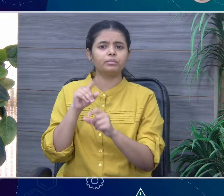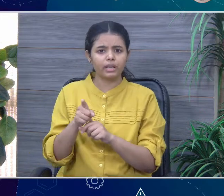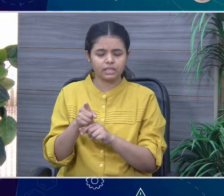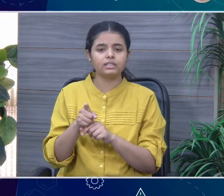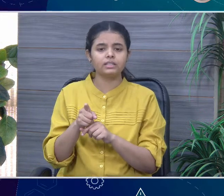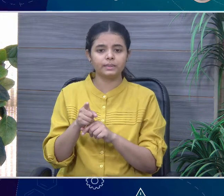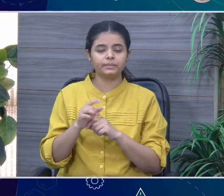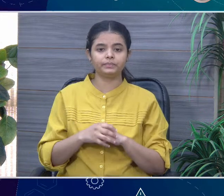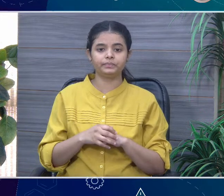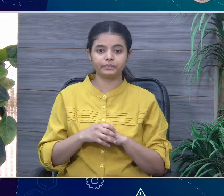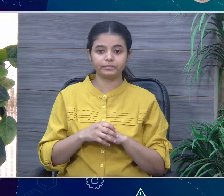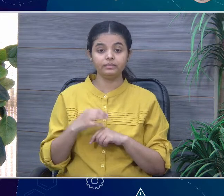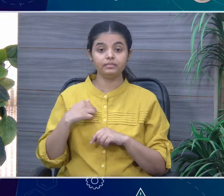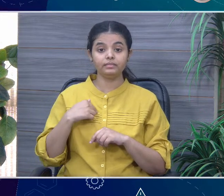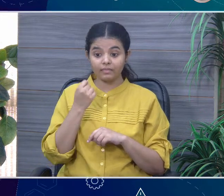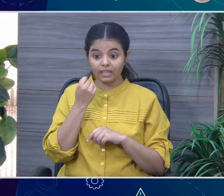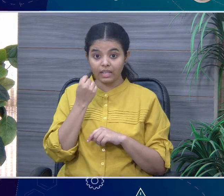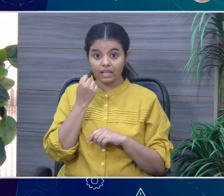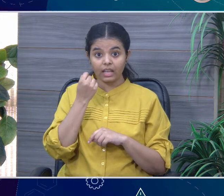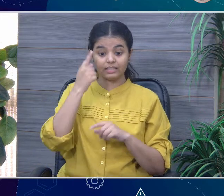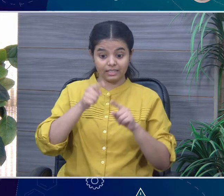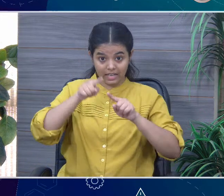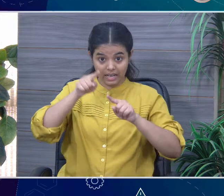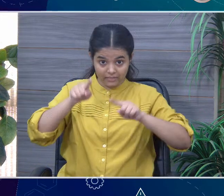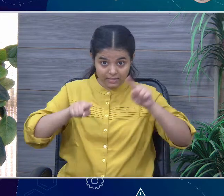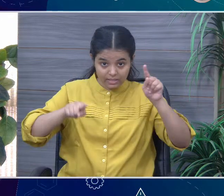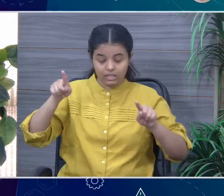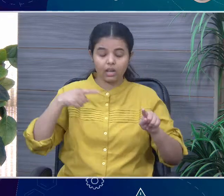that. So if we understand diversity